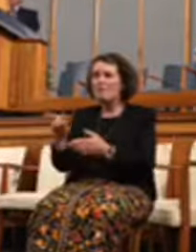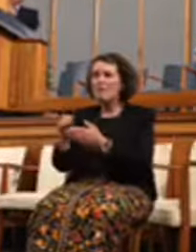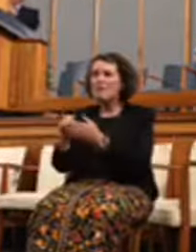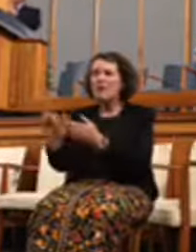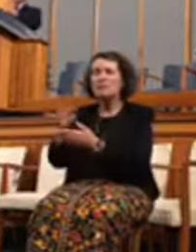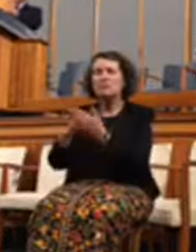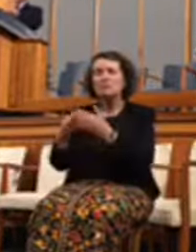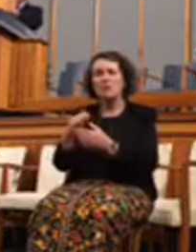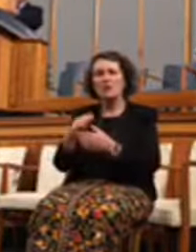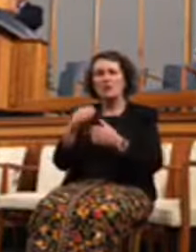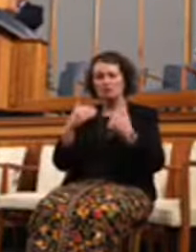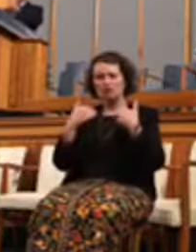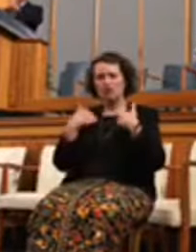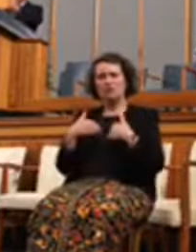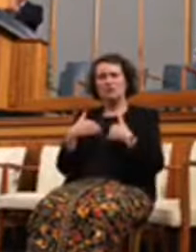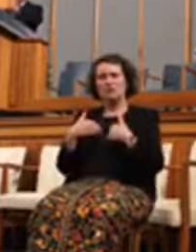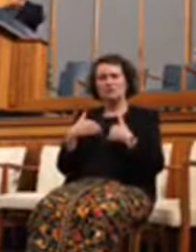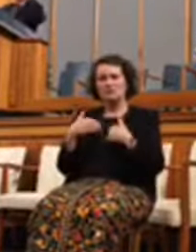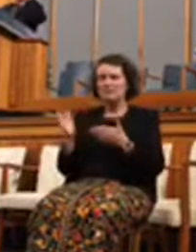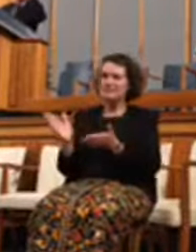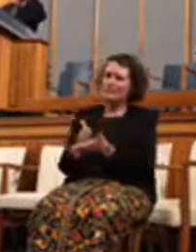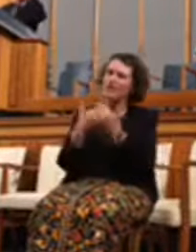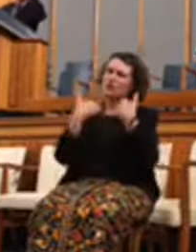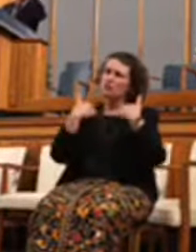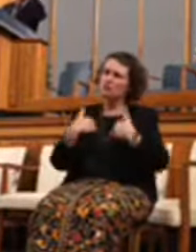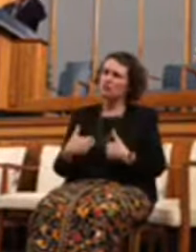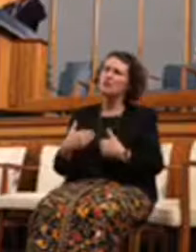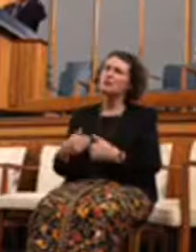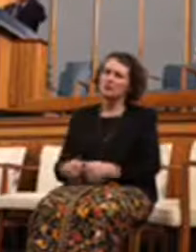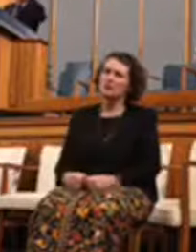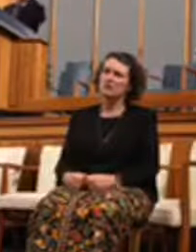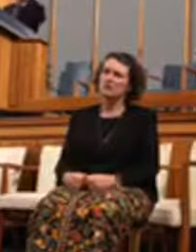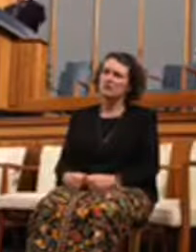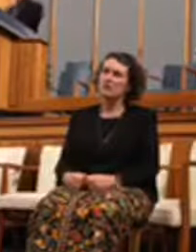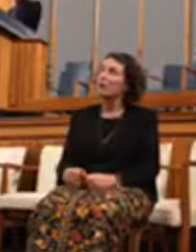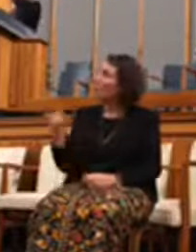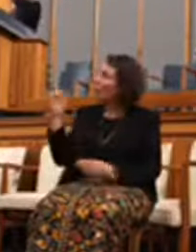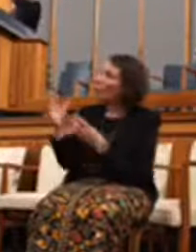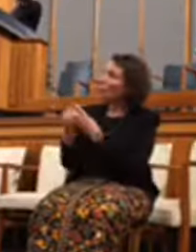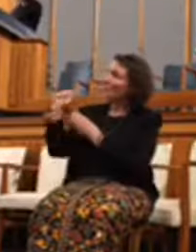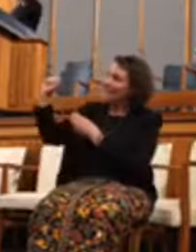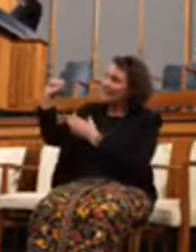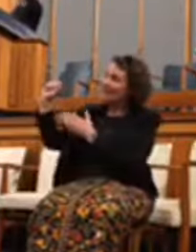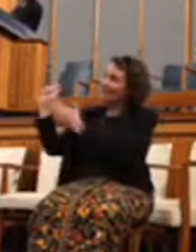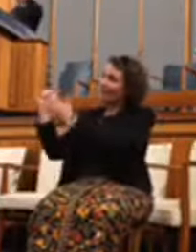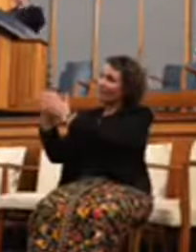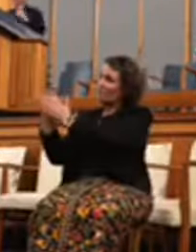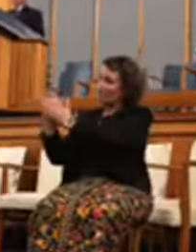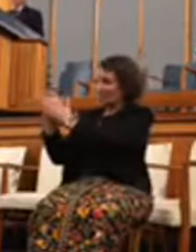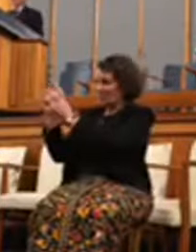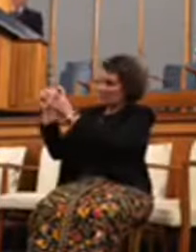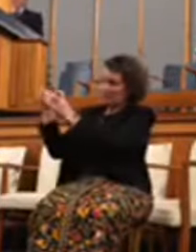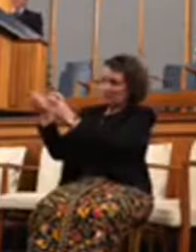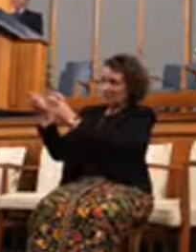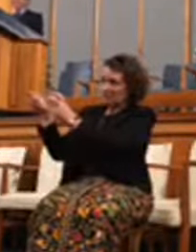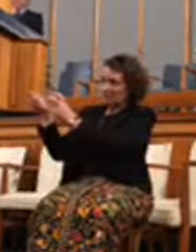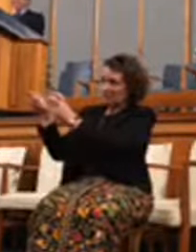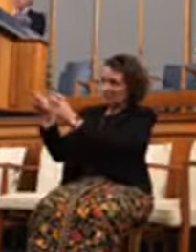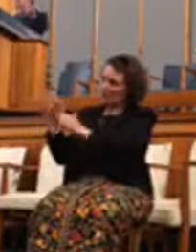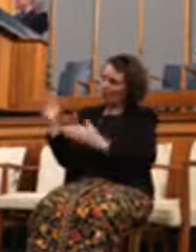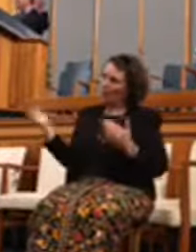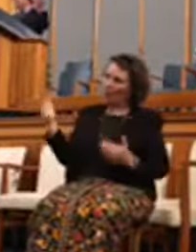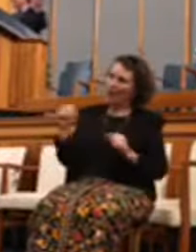think about another verse in the Bible which says, even the foolishness of God is wiser than our greatest wisdom.